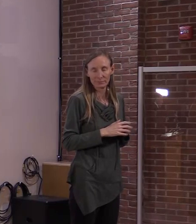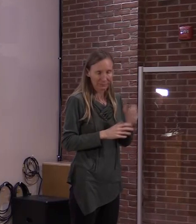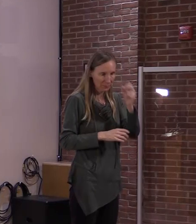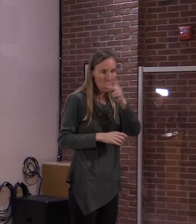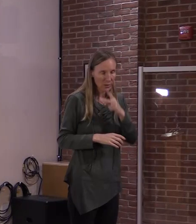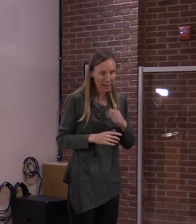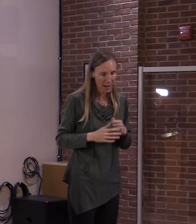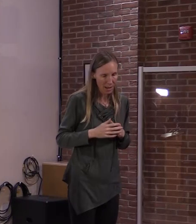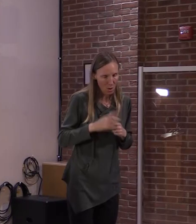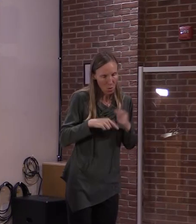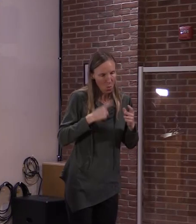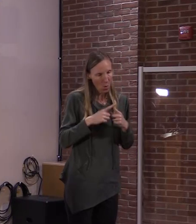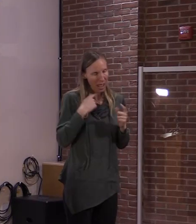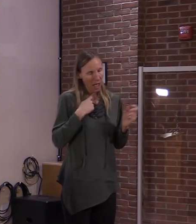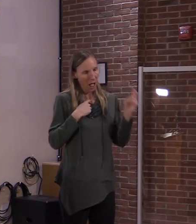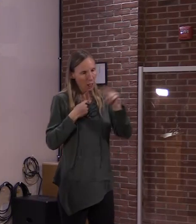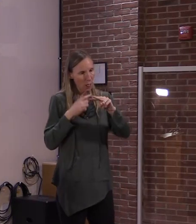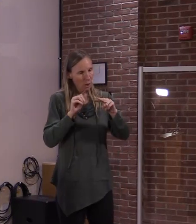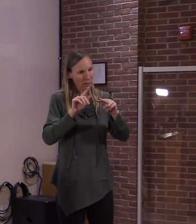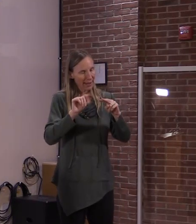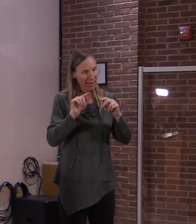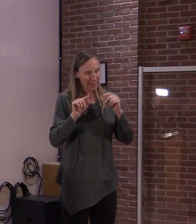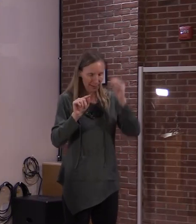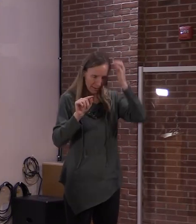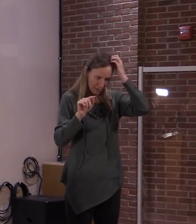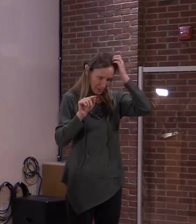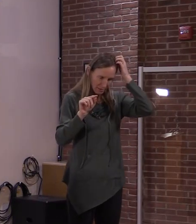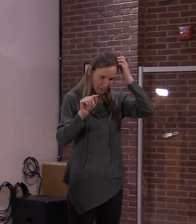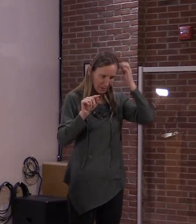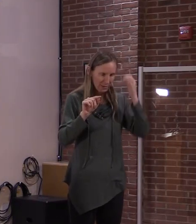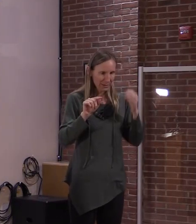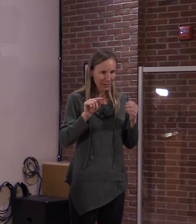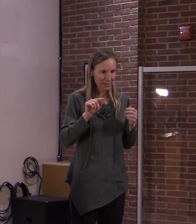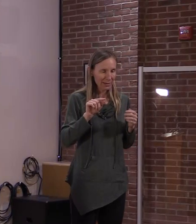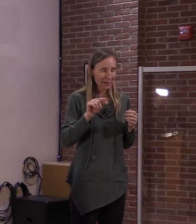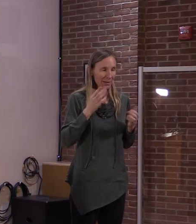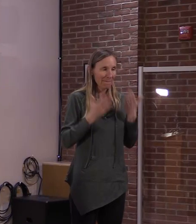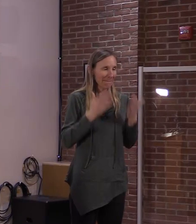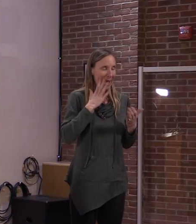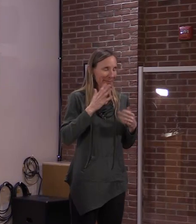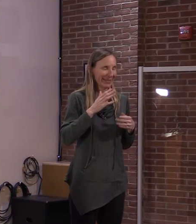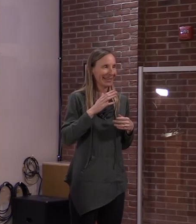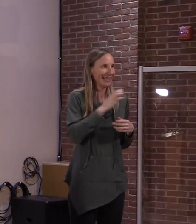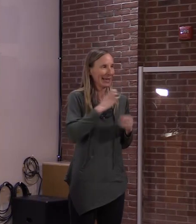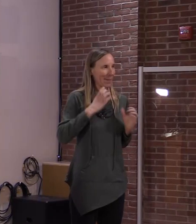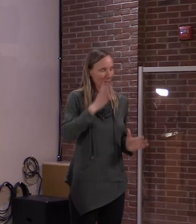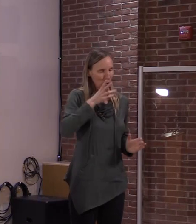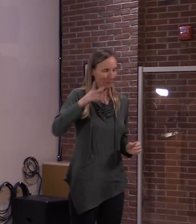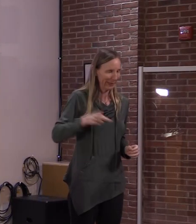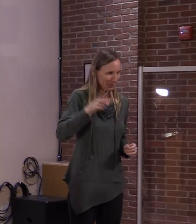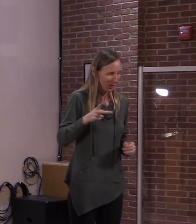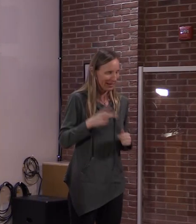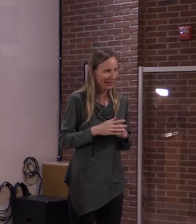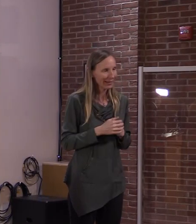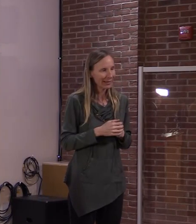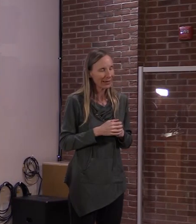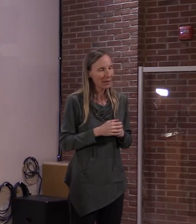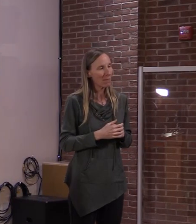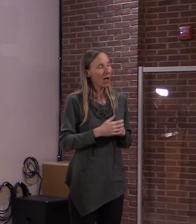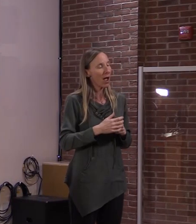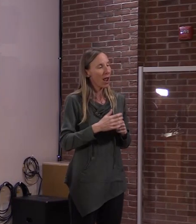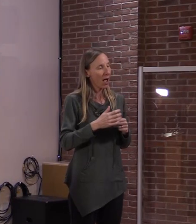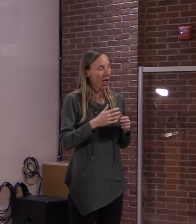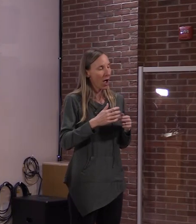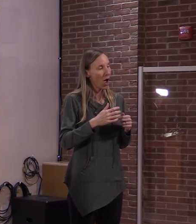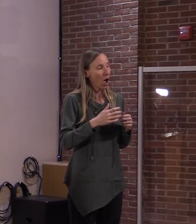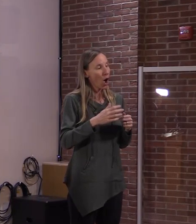Okay, yeah. So when I look at the maybe this is a question for PJAC, by the way, the Vermont forward chart in